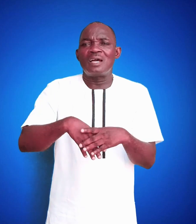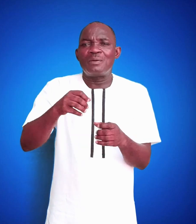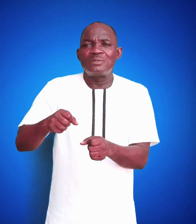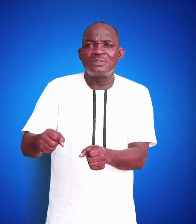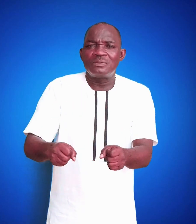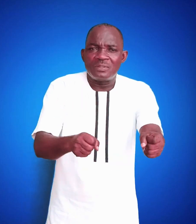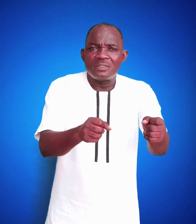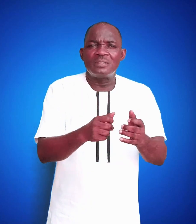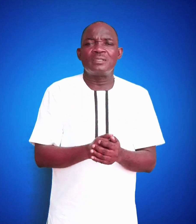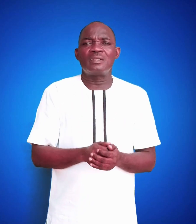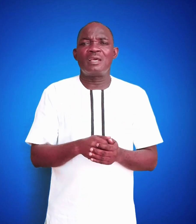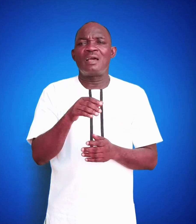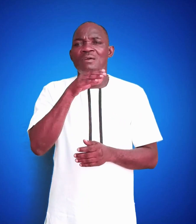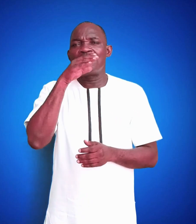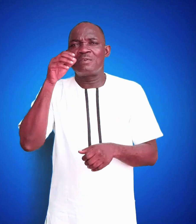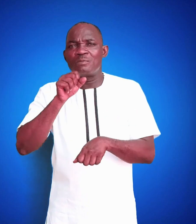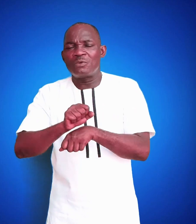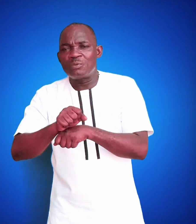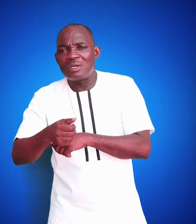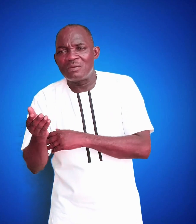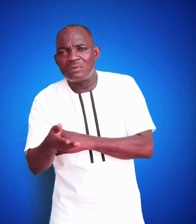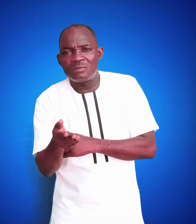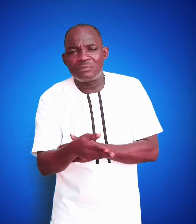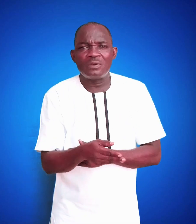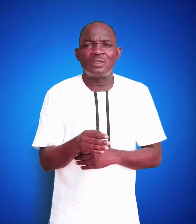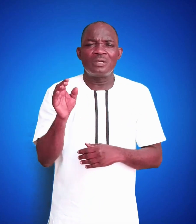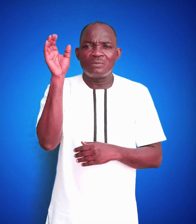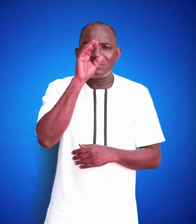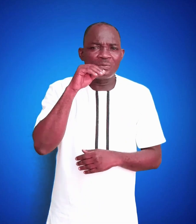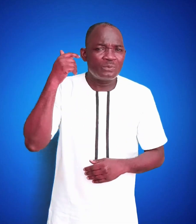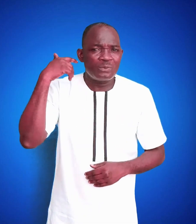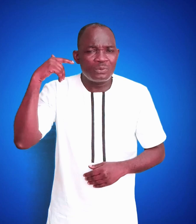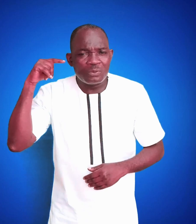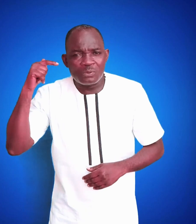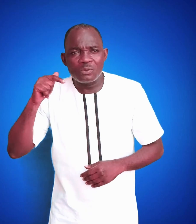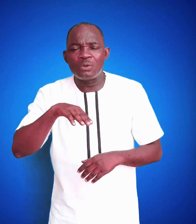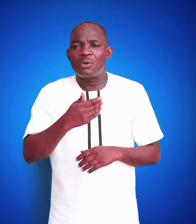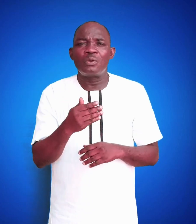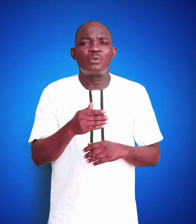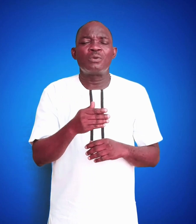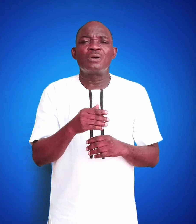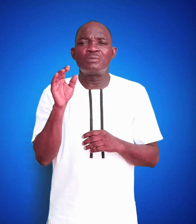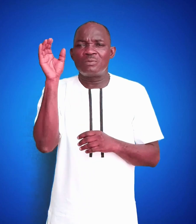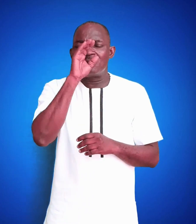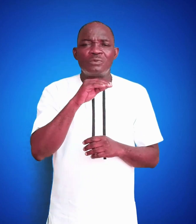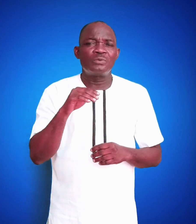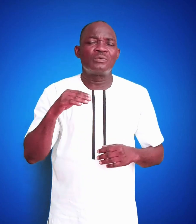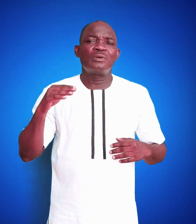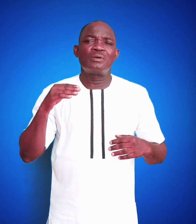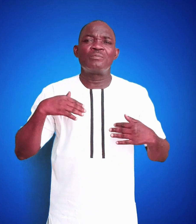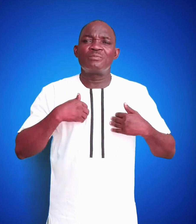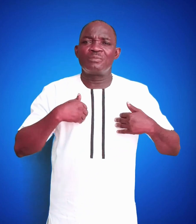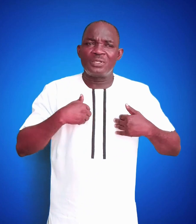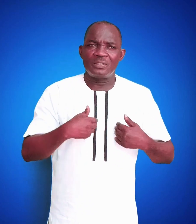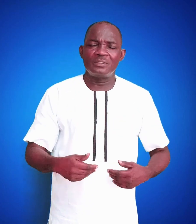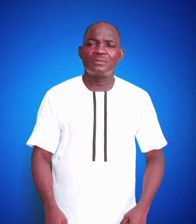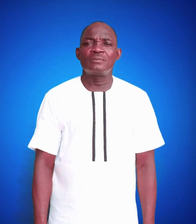streets, farming, galamsey, or hunting.